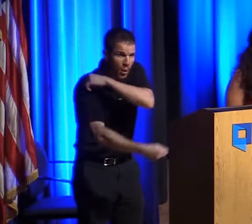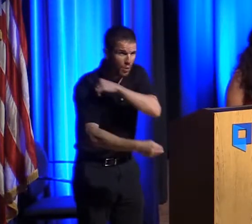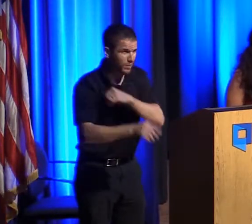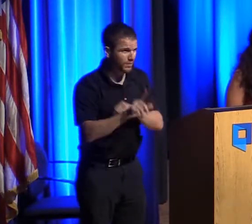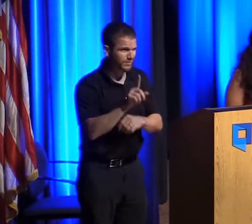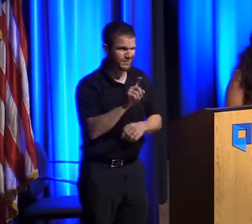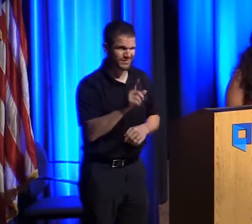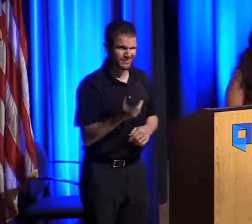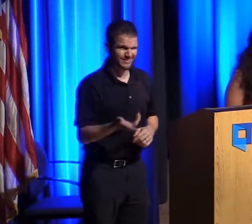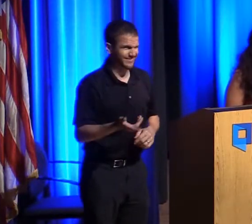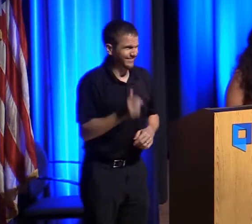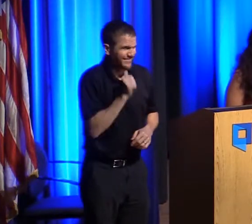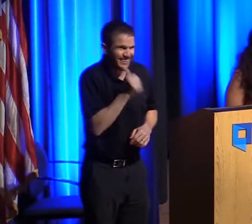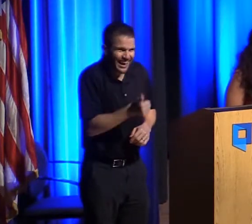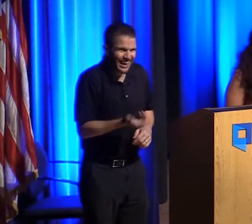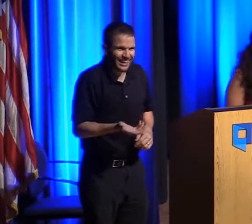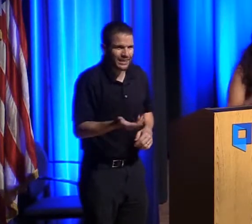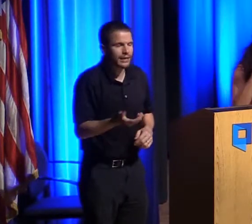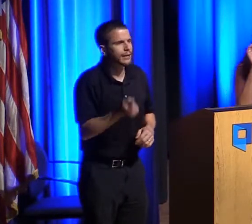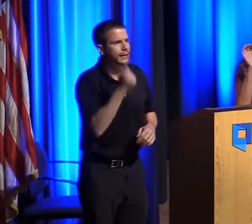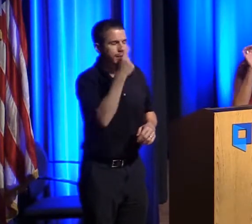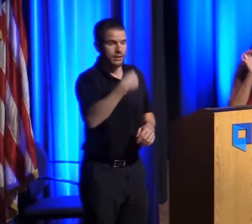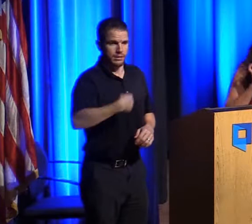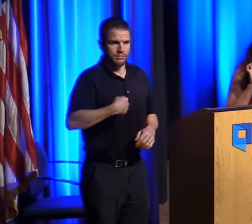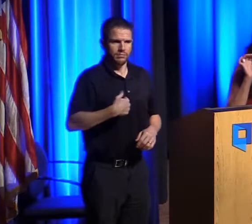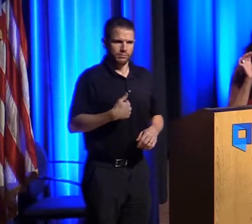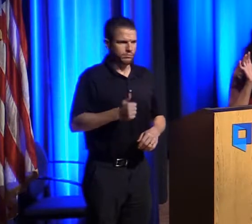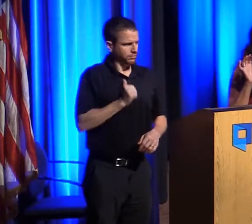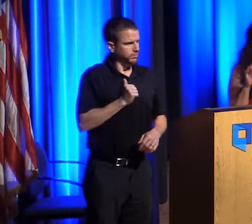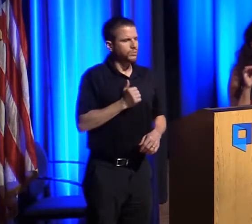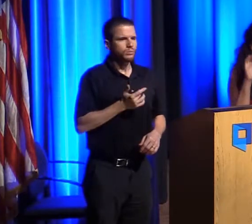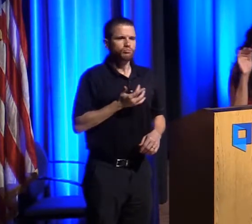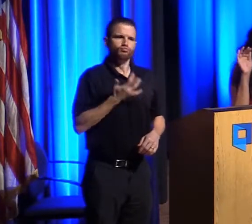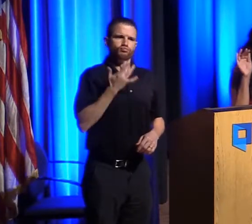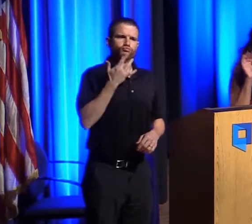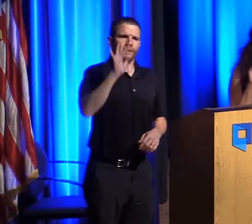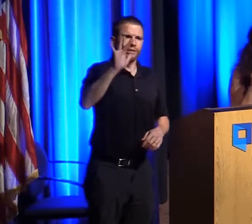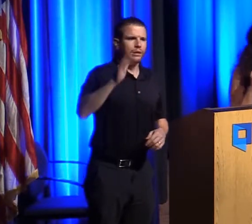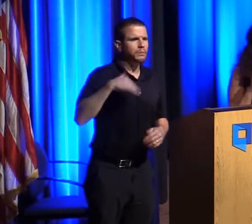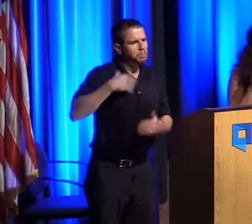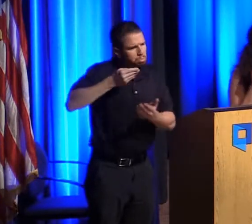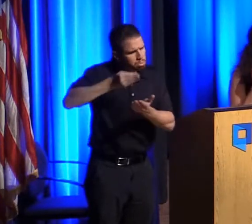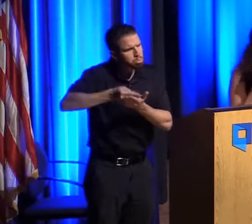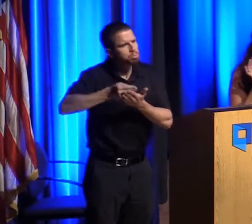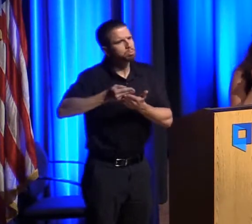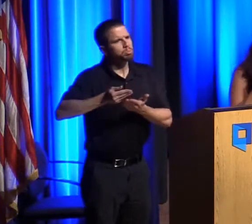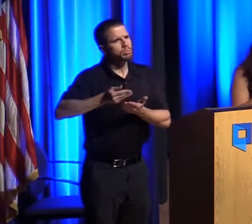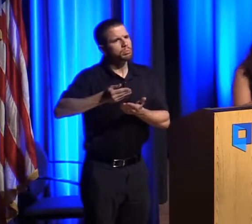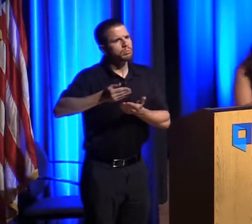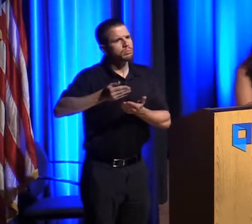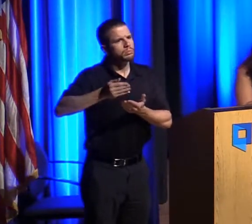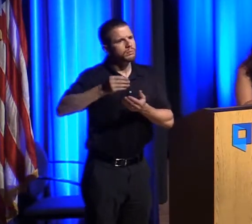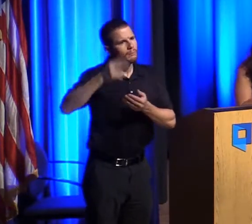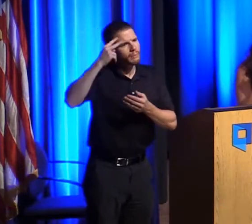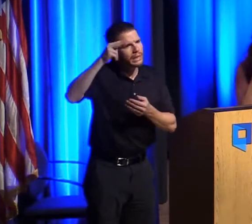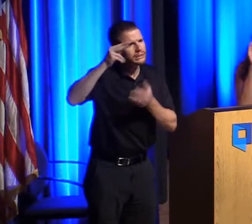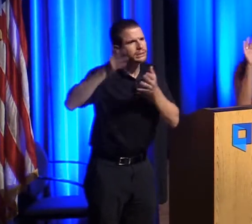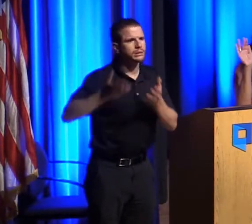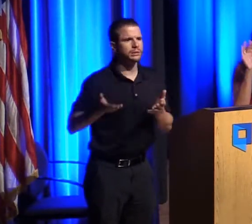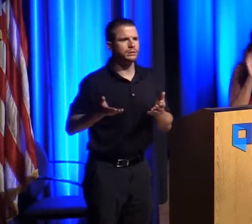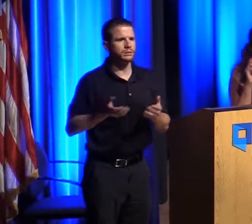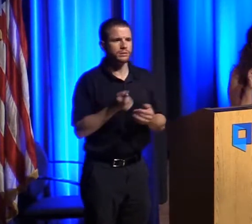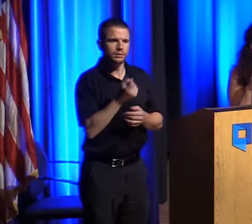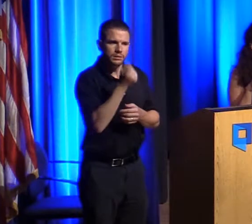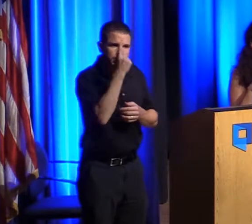I'm an extraordinarily privileged Mexican, not from like the super elite, because one of the richest men in the world is Mexican. I'm